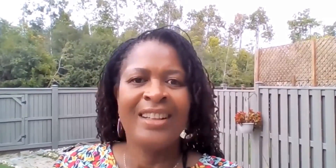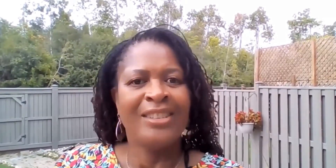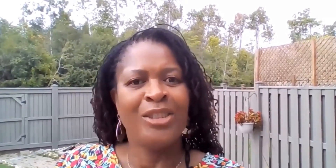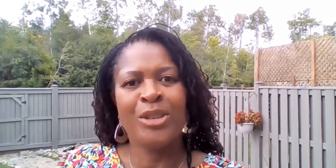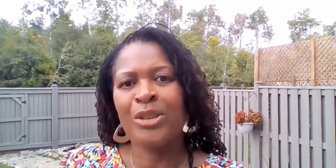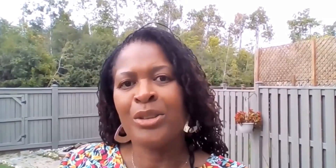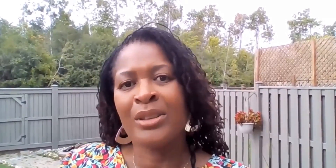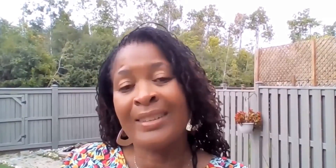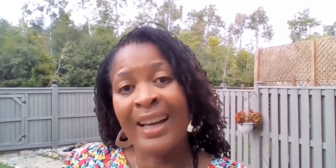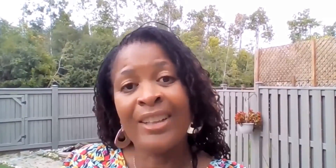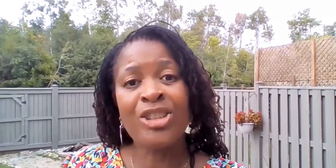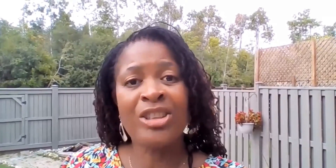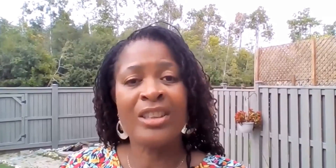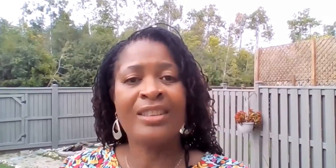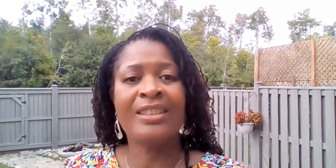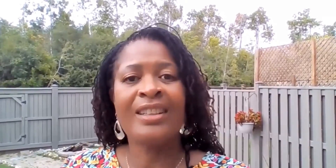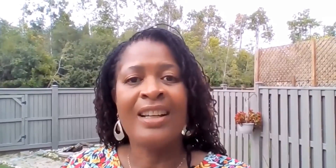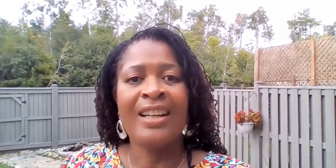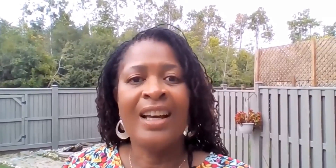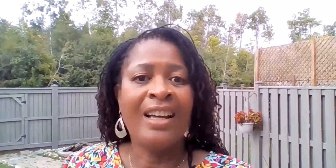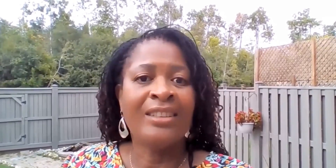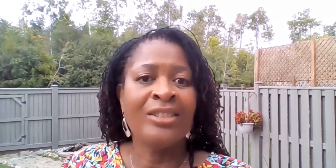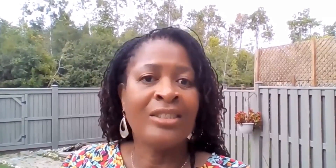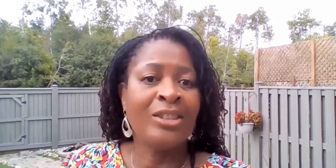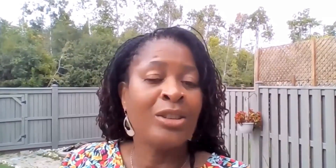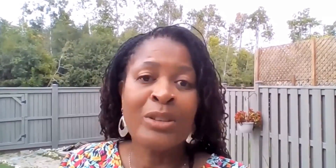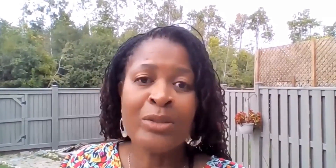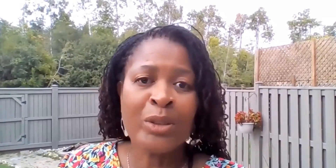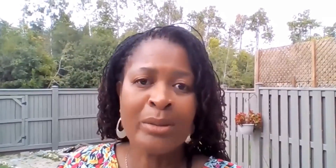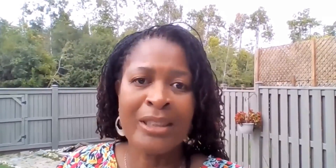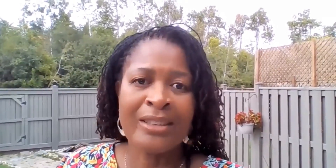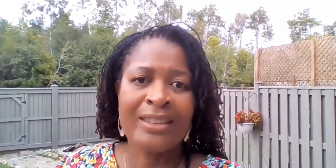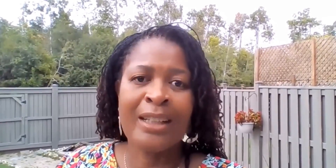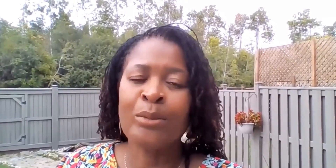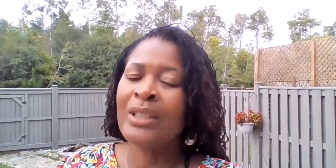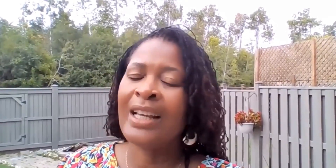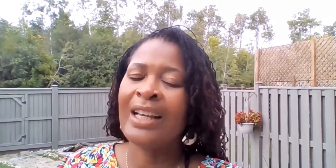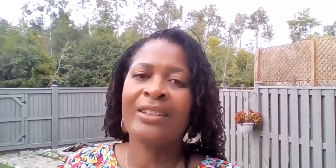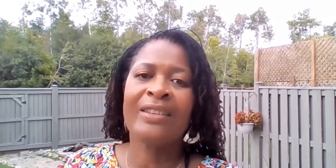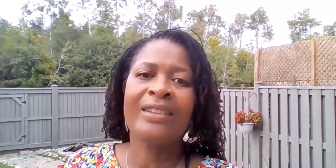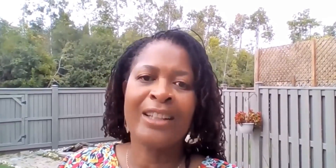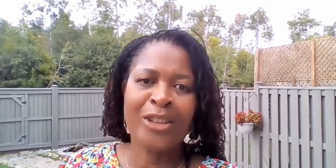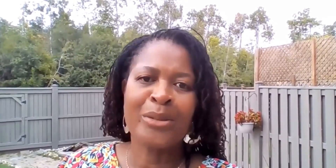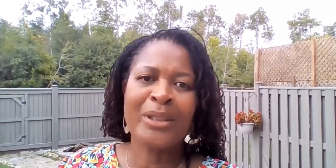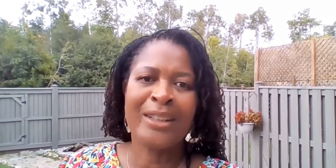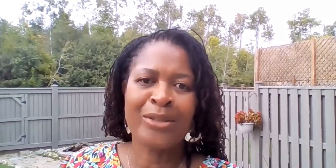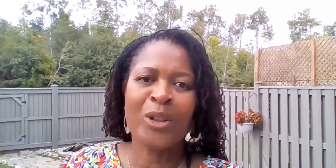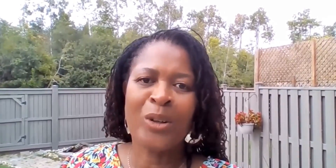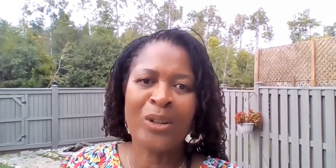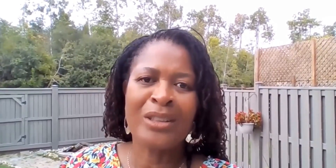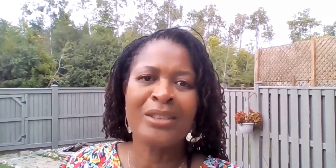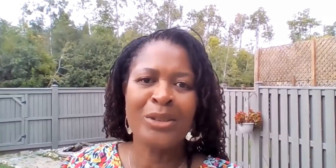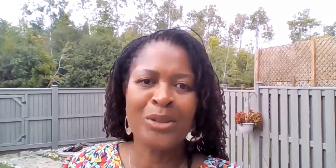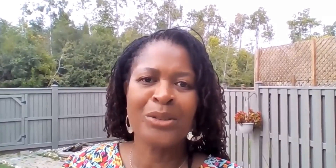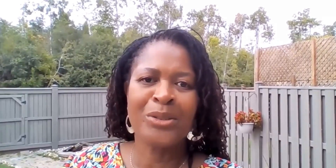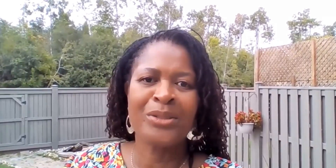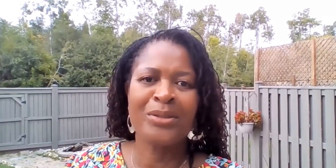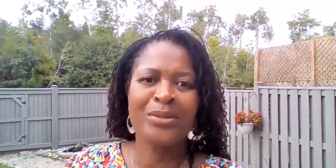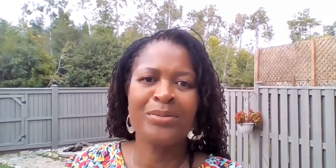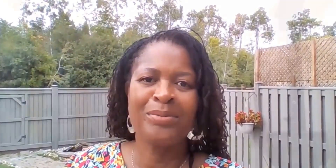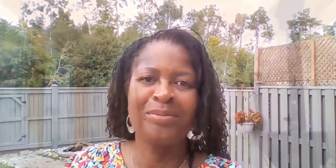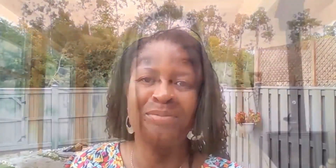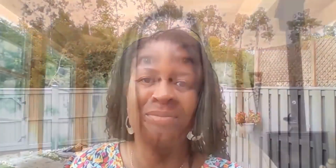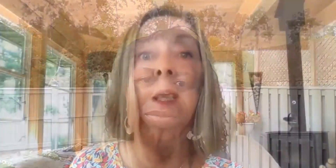donations, your attention, and your reinforcement. And we cannot thank you enough for all you